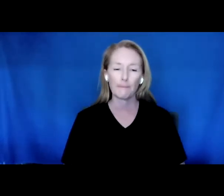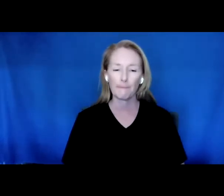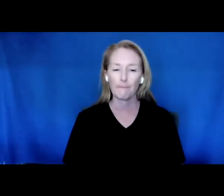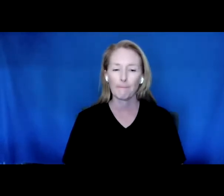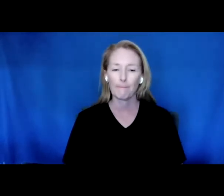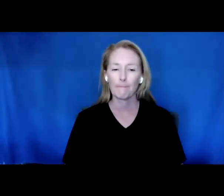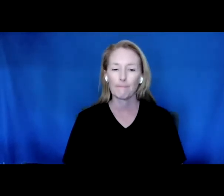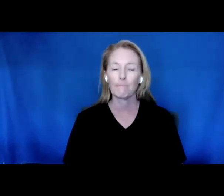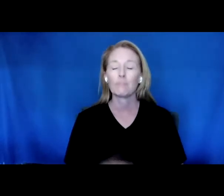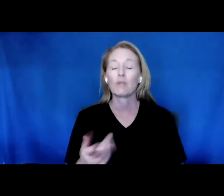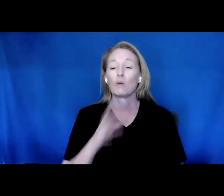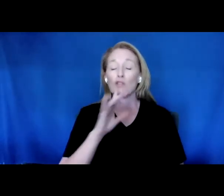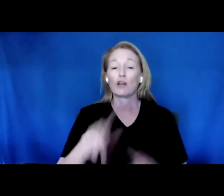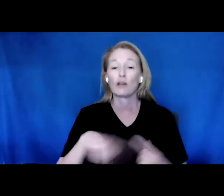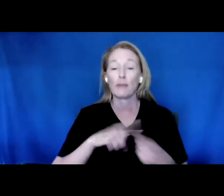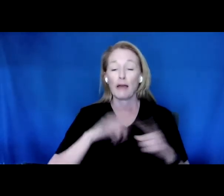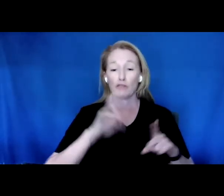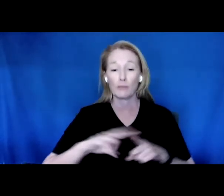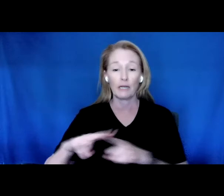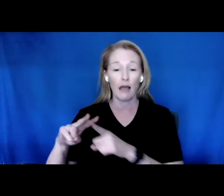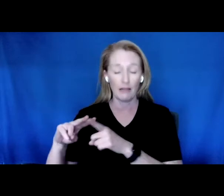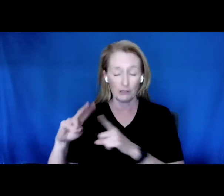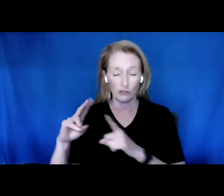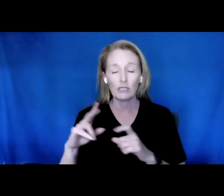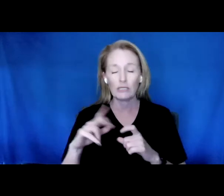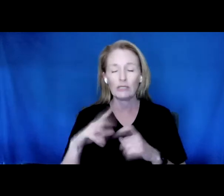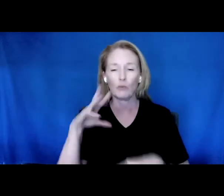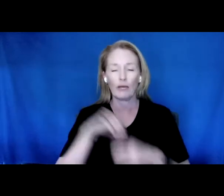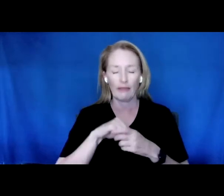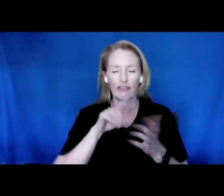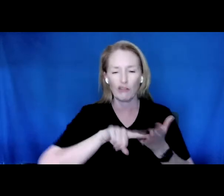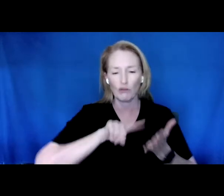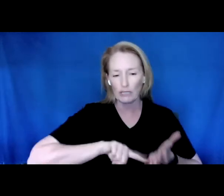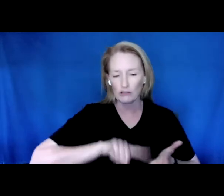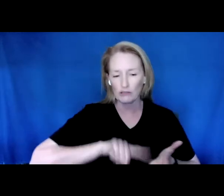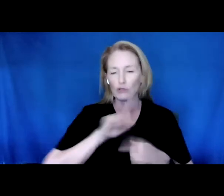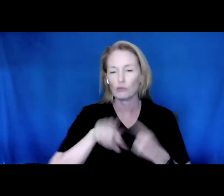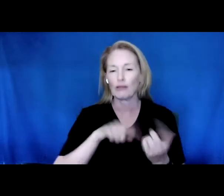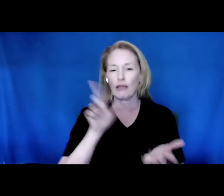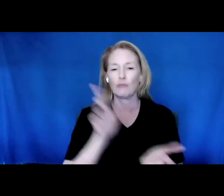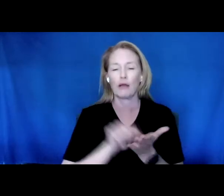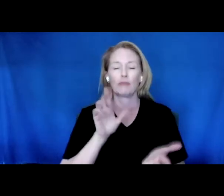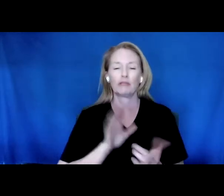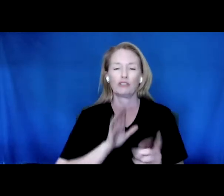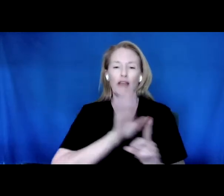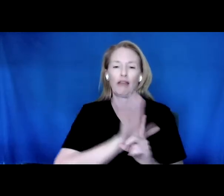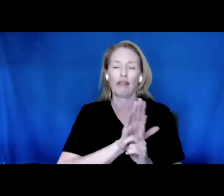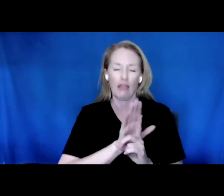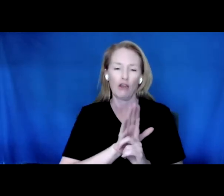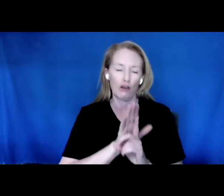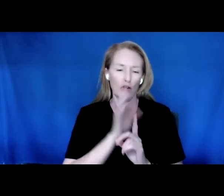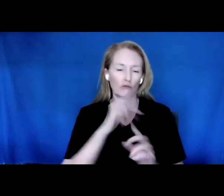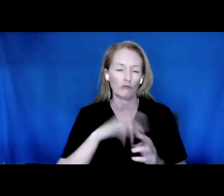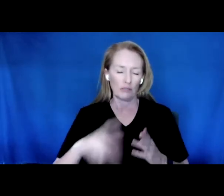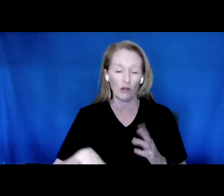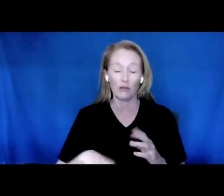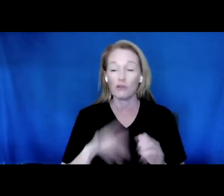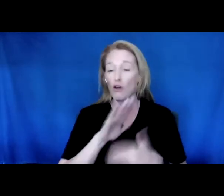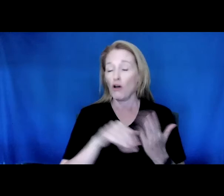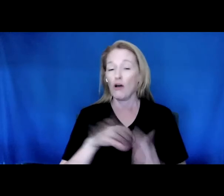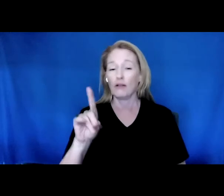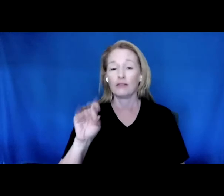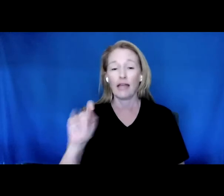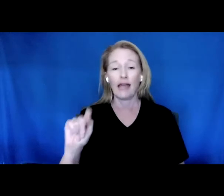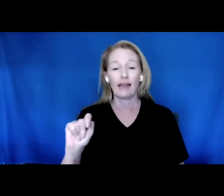they publish their Arizona population health data on an annual basis. And since all data from this presentation comes from